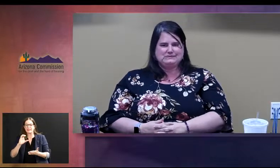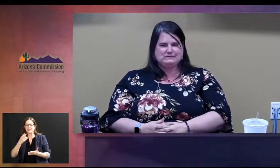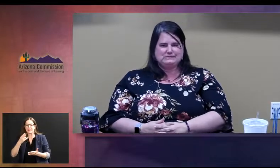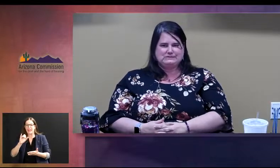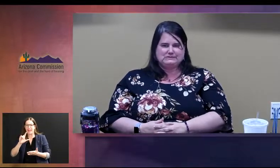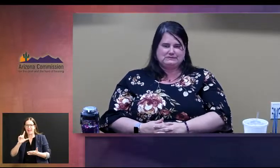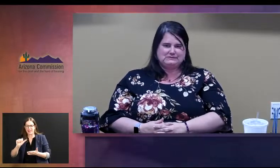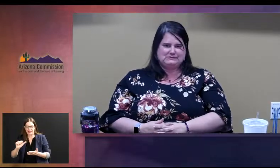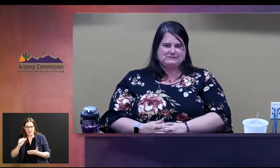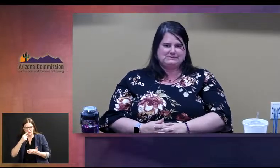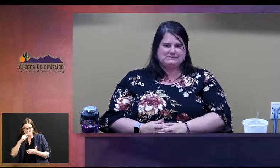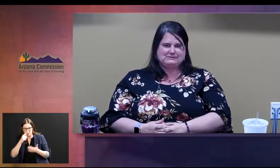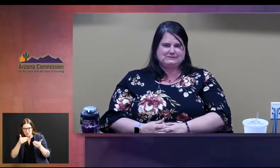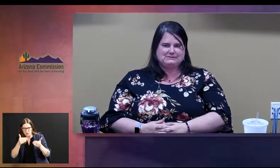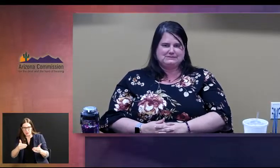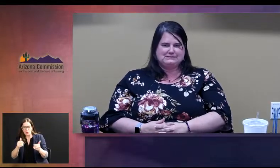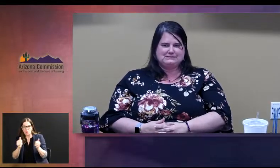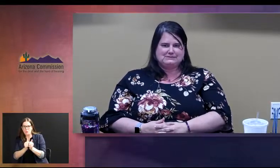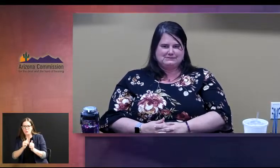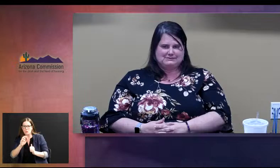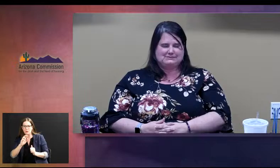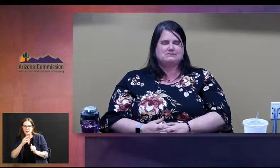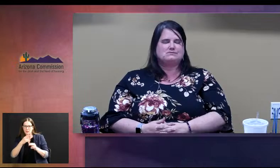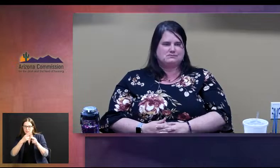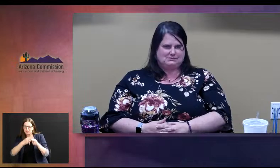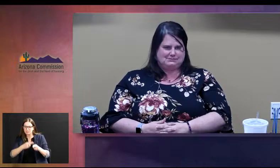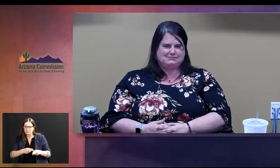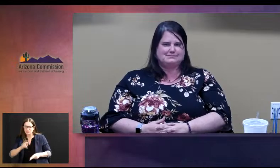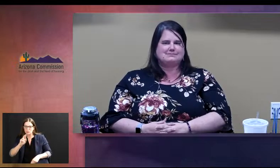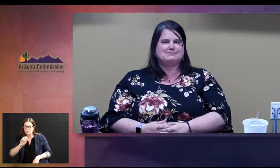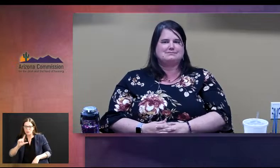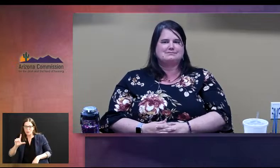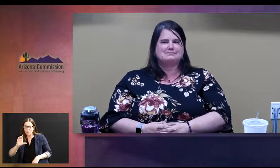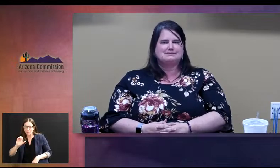commissioners participating remotely. Commissioner O'Rourke,